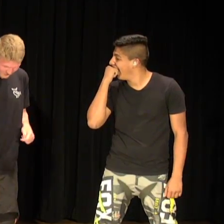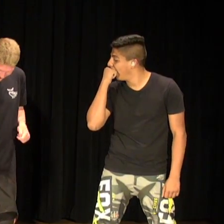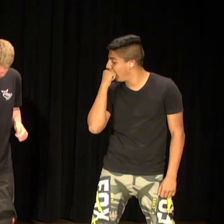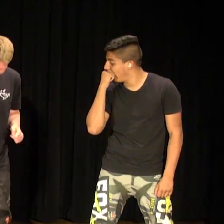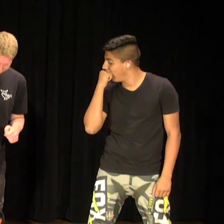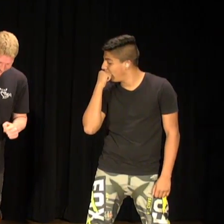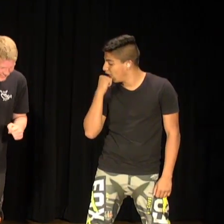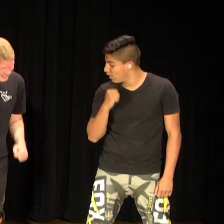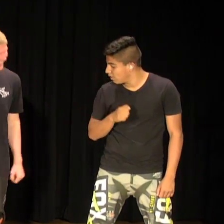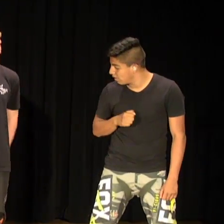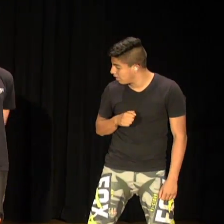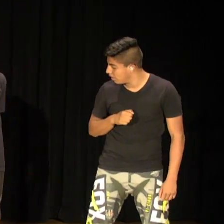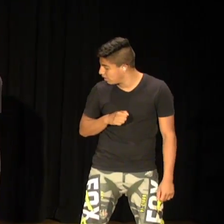Remember, you have to